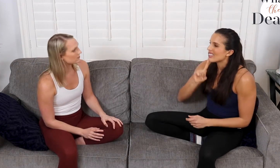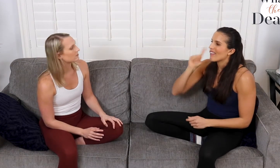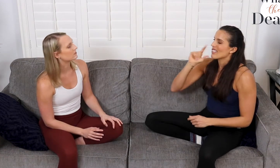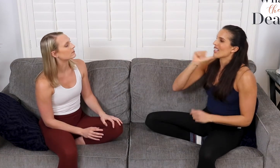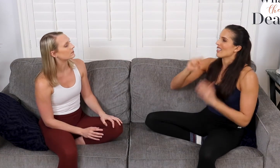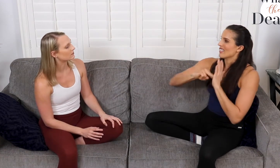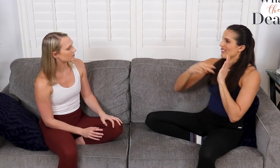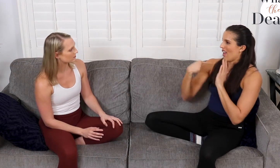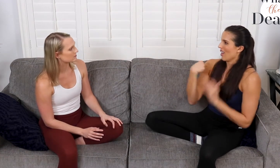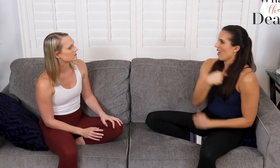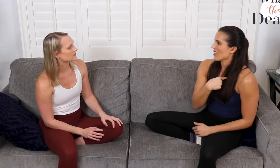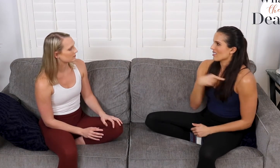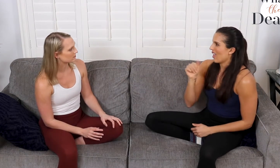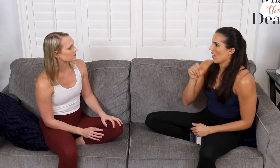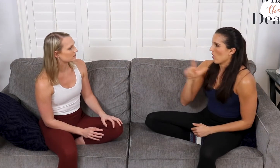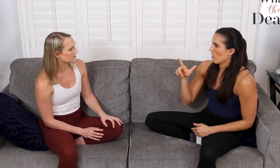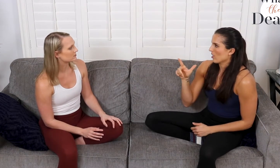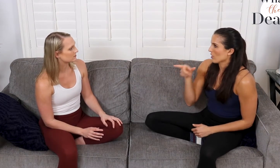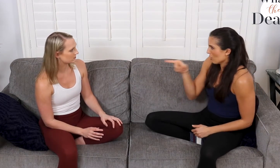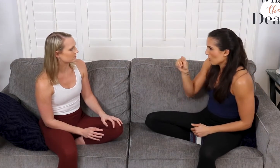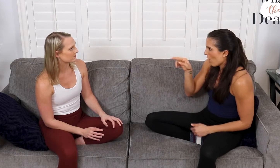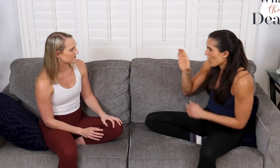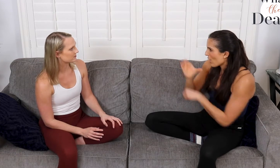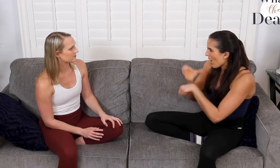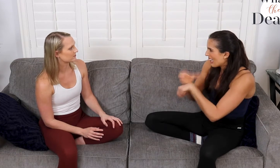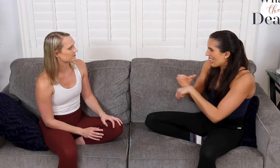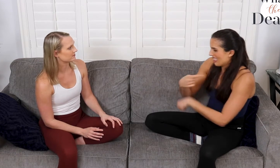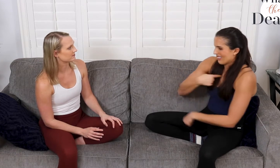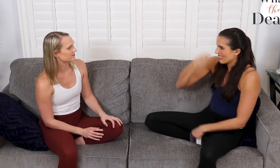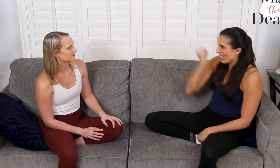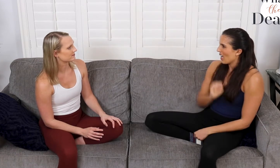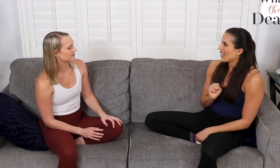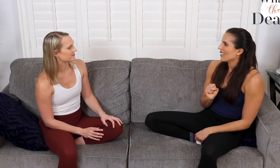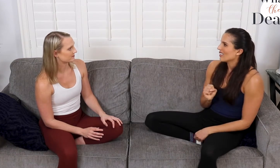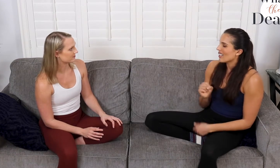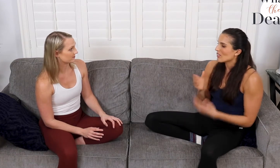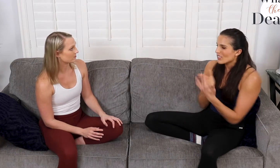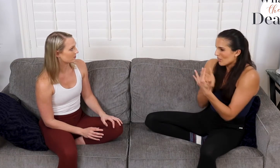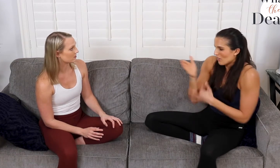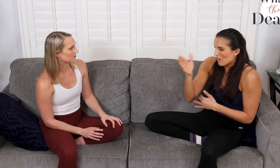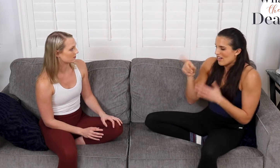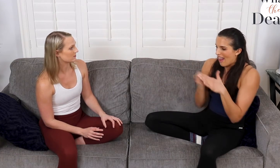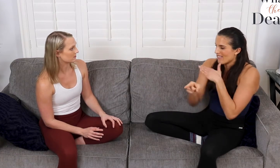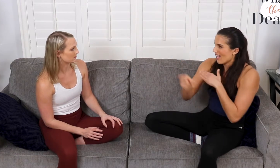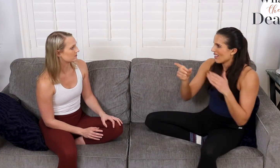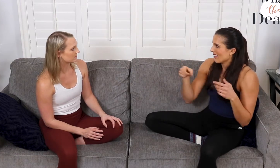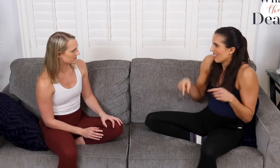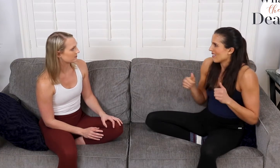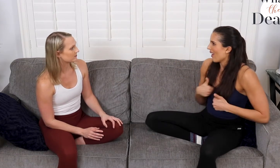deaf people would like for non-deaf people to know about the deaf